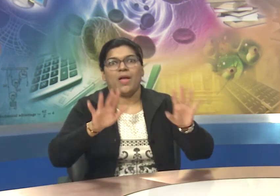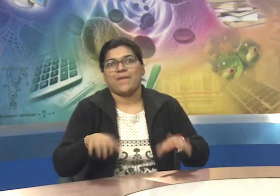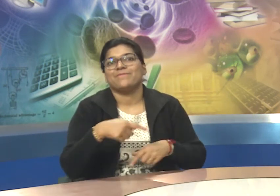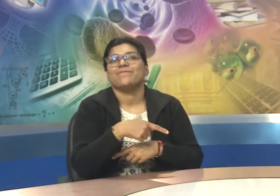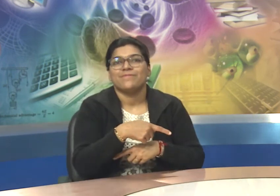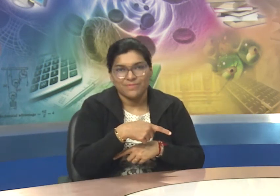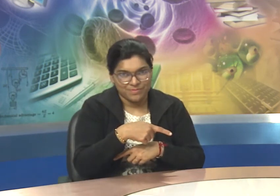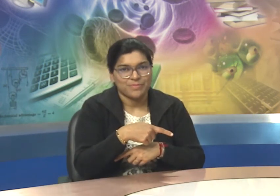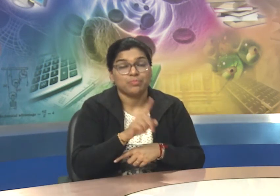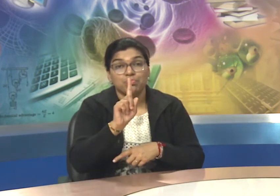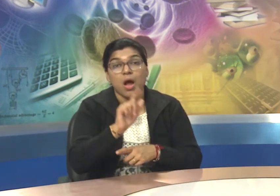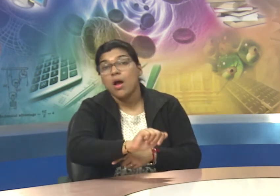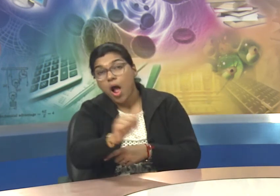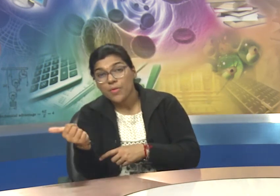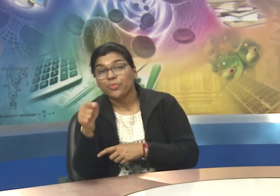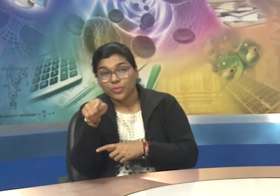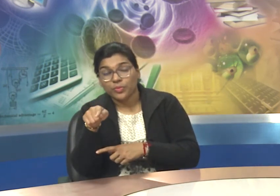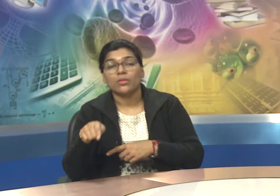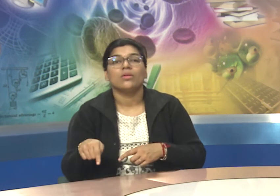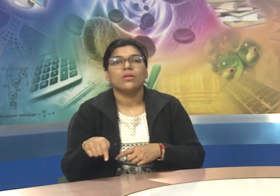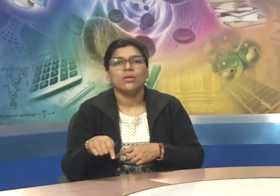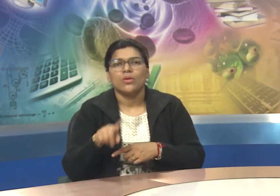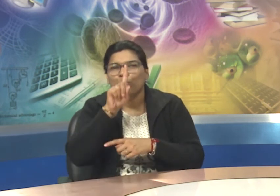as they are hatched,